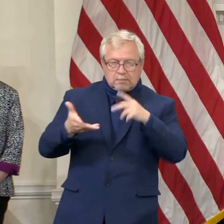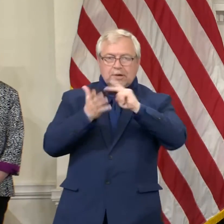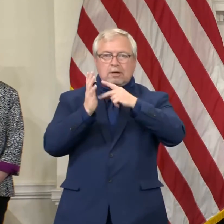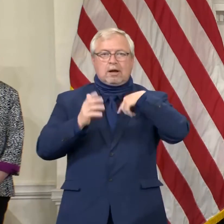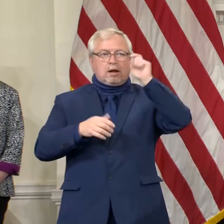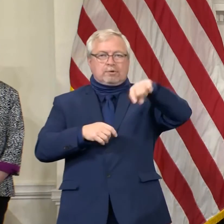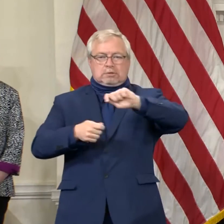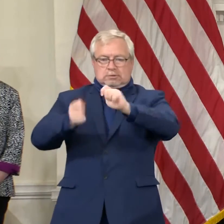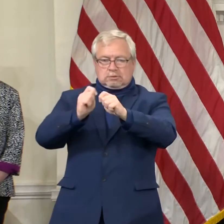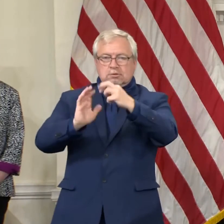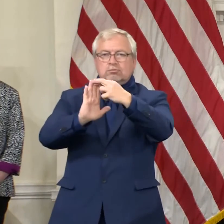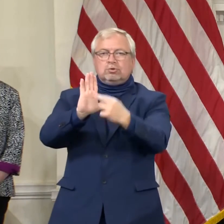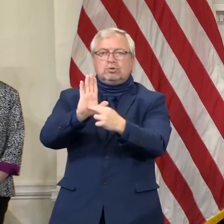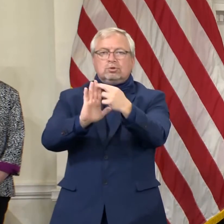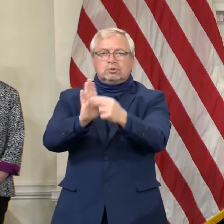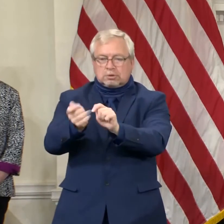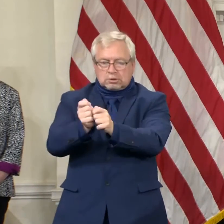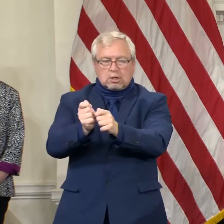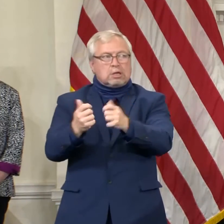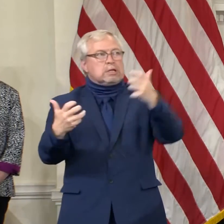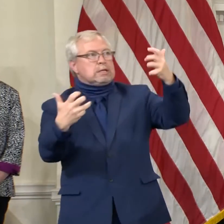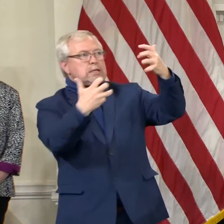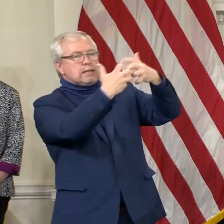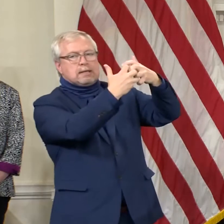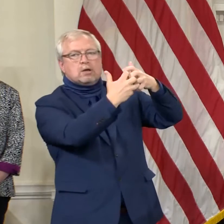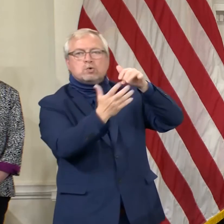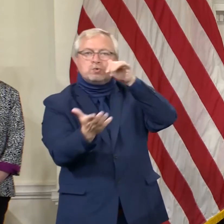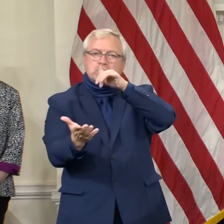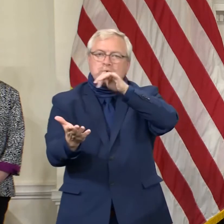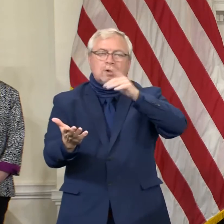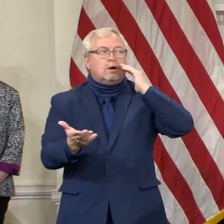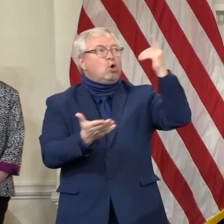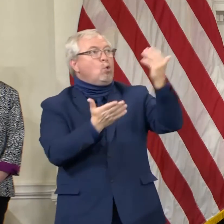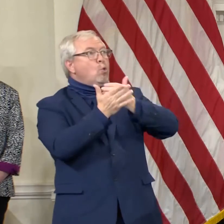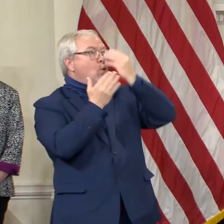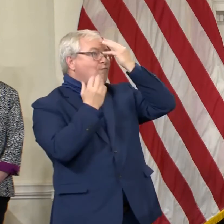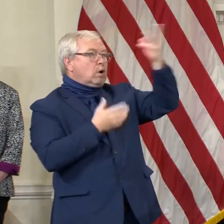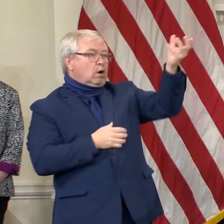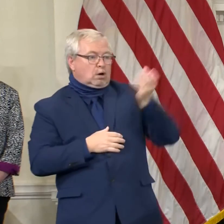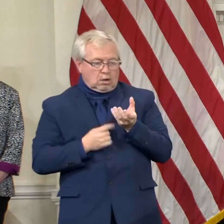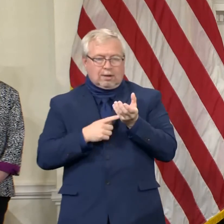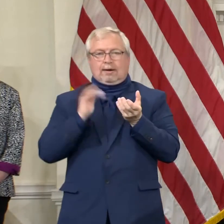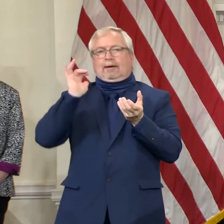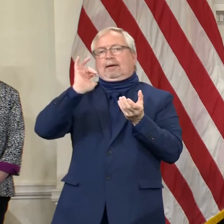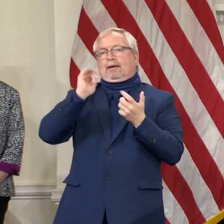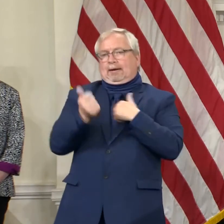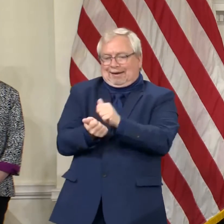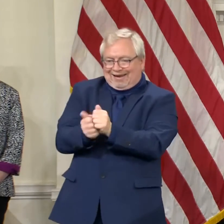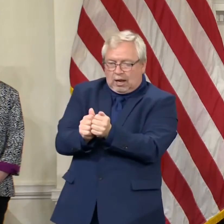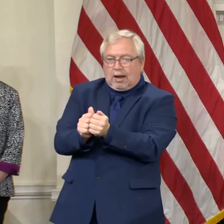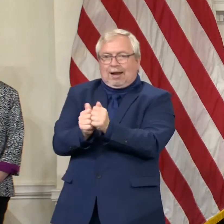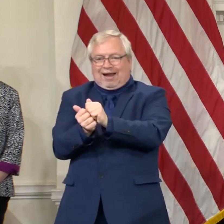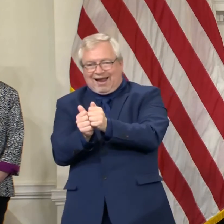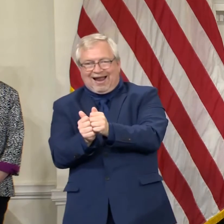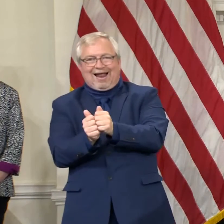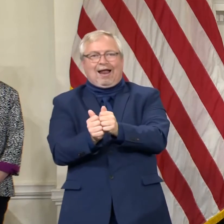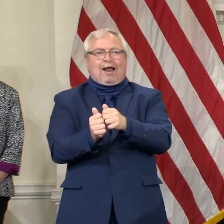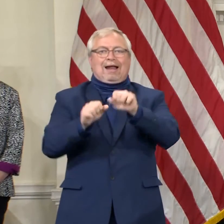changed. New information, our folks have to go out and ask 200,000 people for new updated information. So it's very